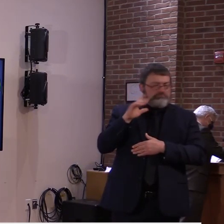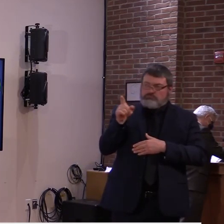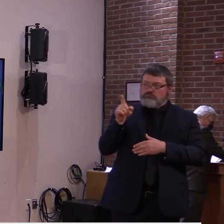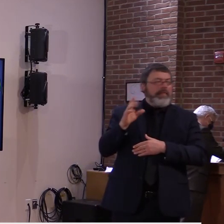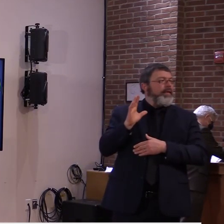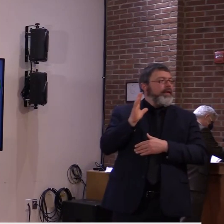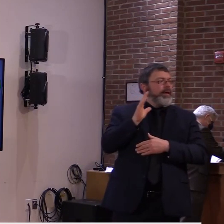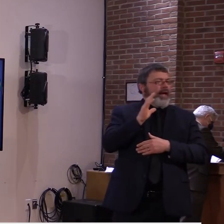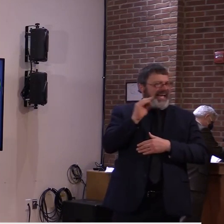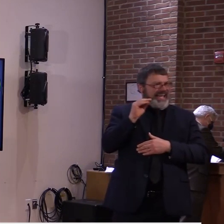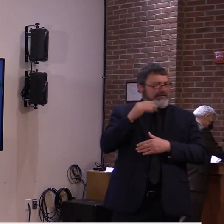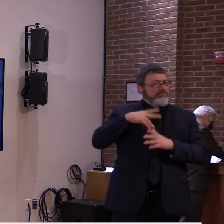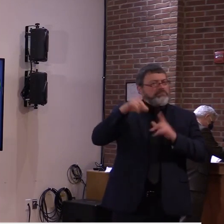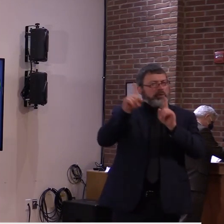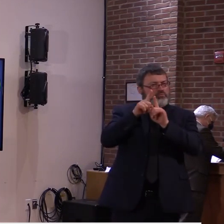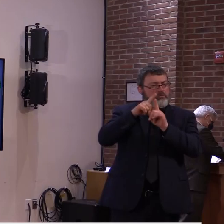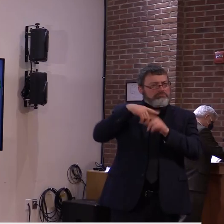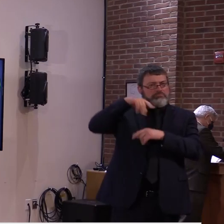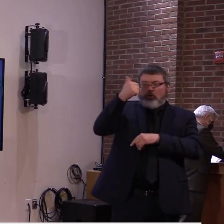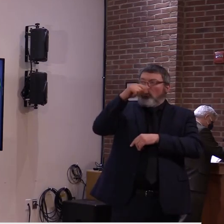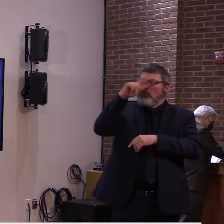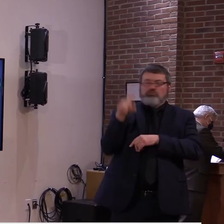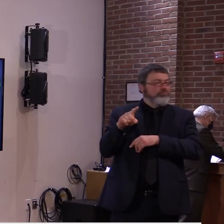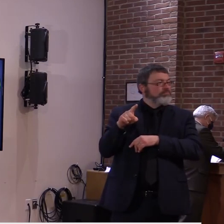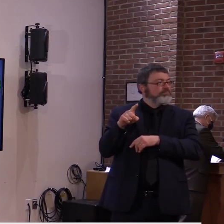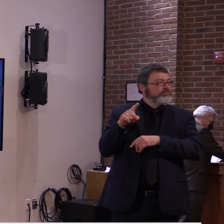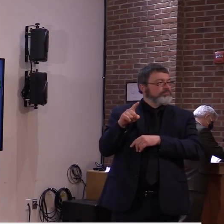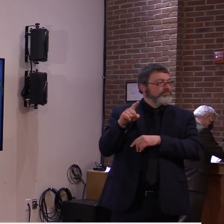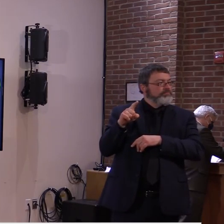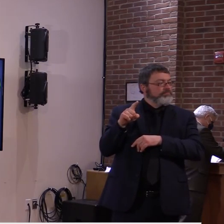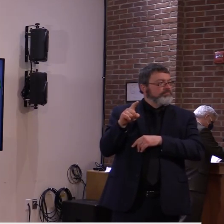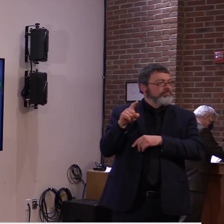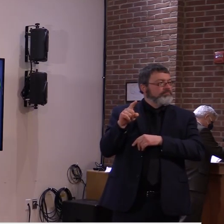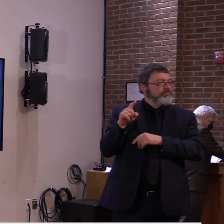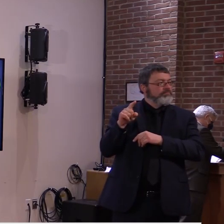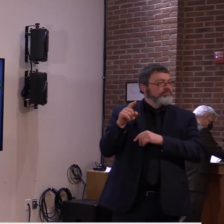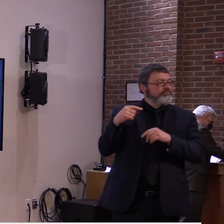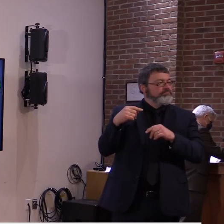we're using, so I can report that back, if that's okay with you.